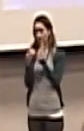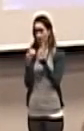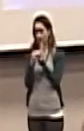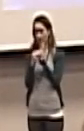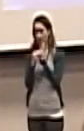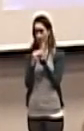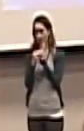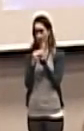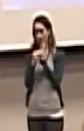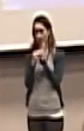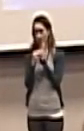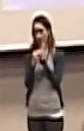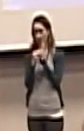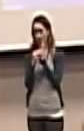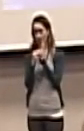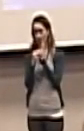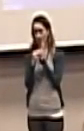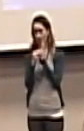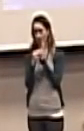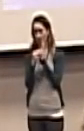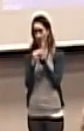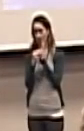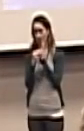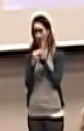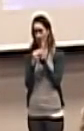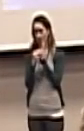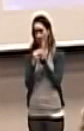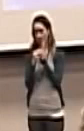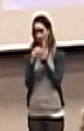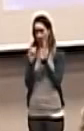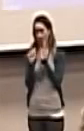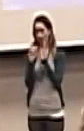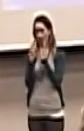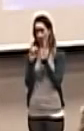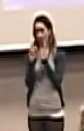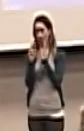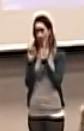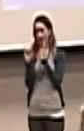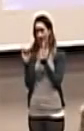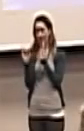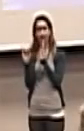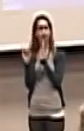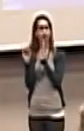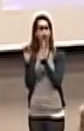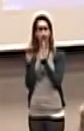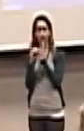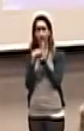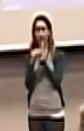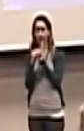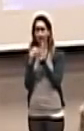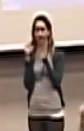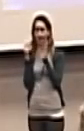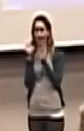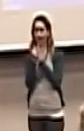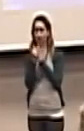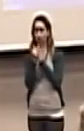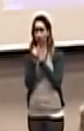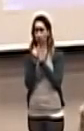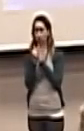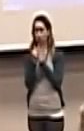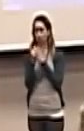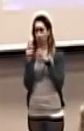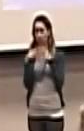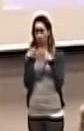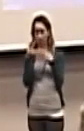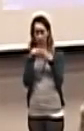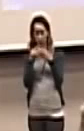the vowel forms of Adonai next to every time the Tetragrammaton came along, so that when readers